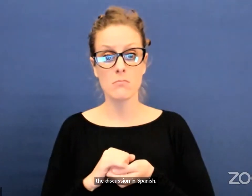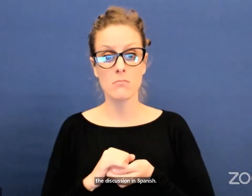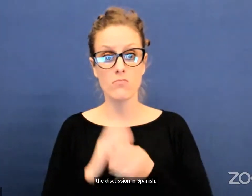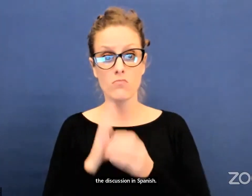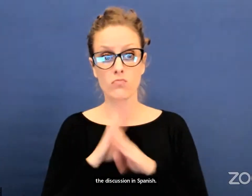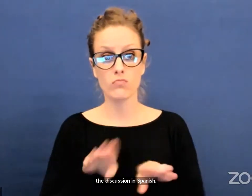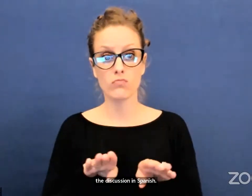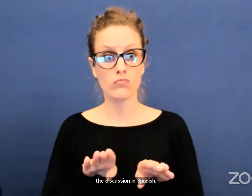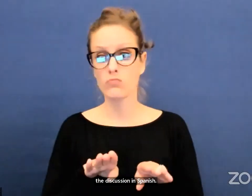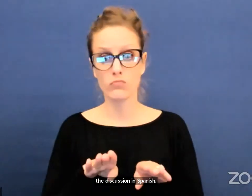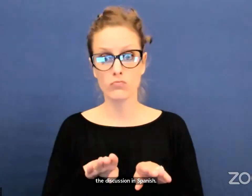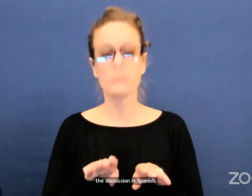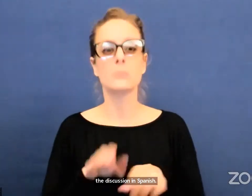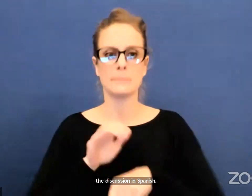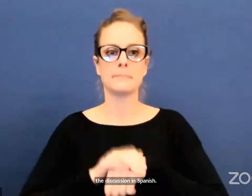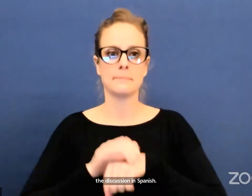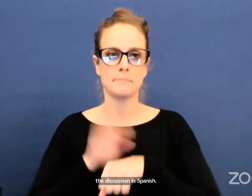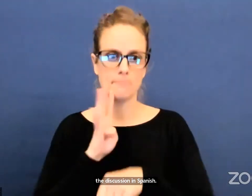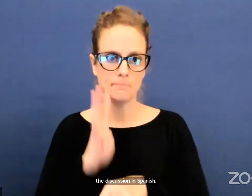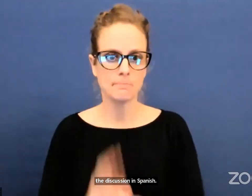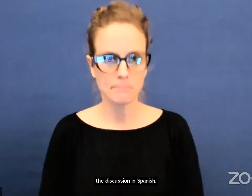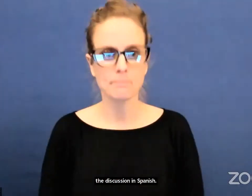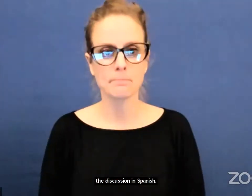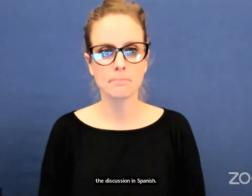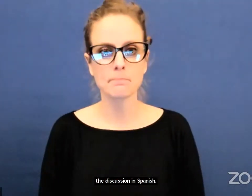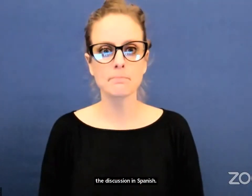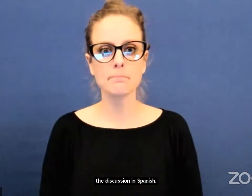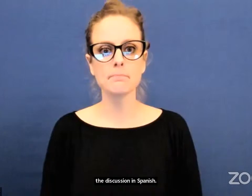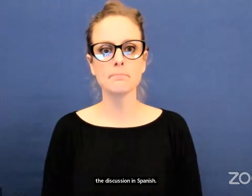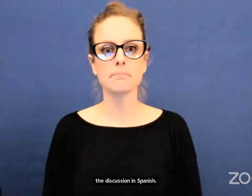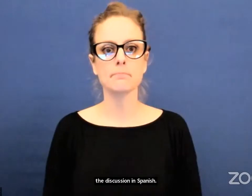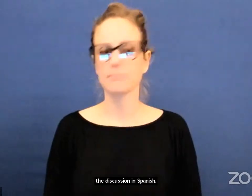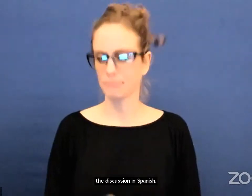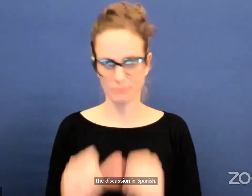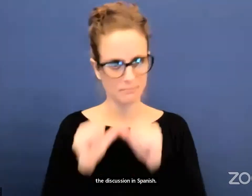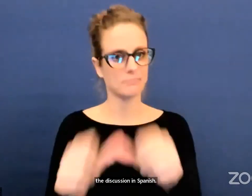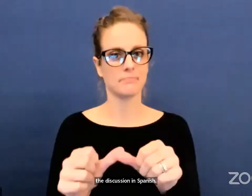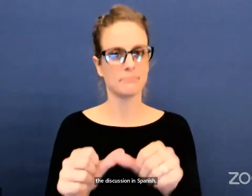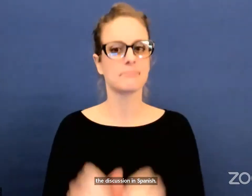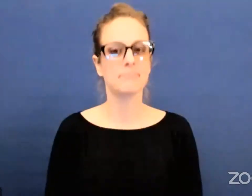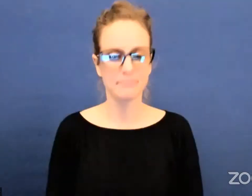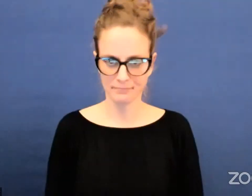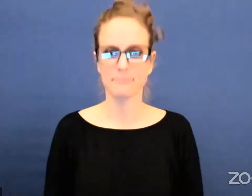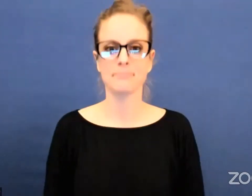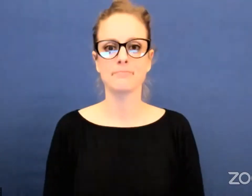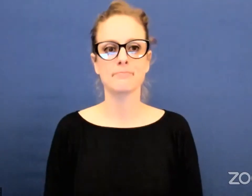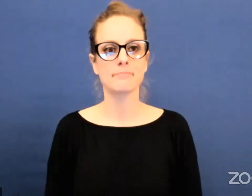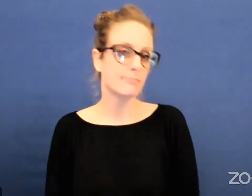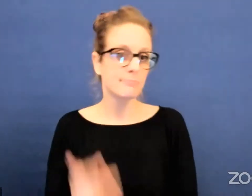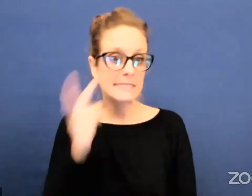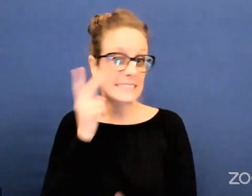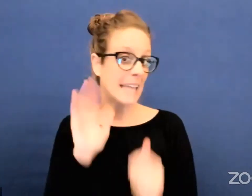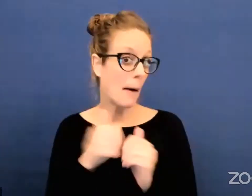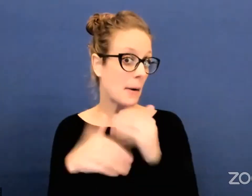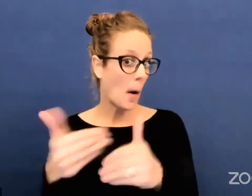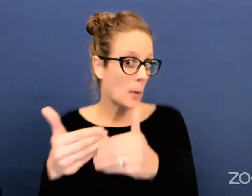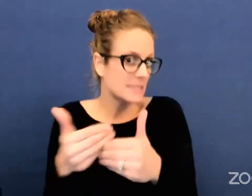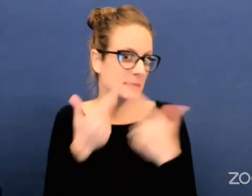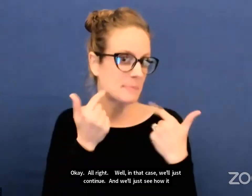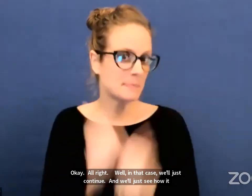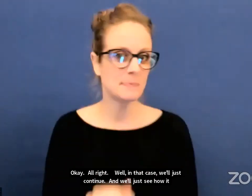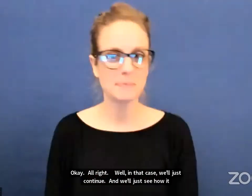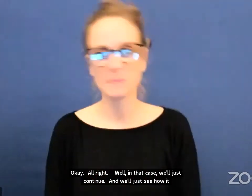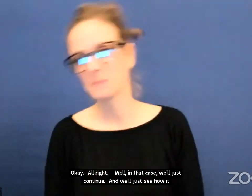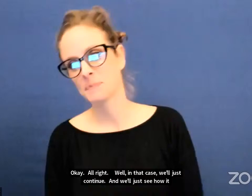Okay. All right. Well, in that case, we'll just continue and we'll just see how it